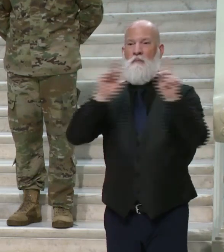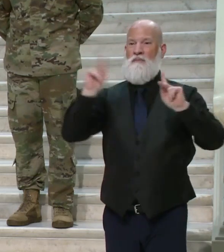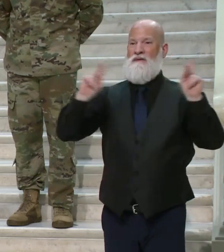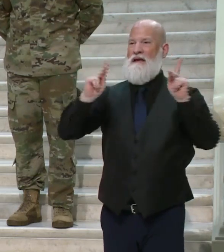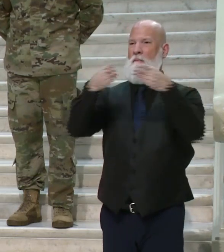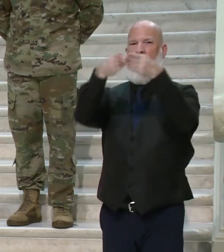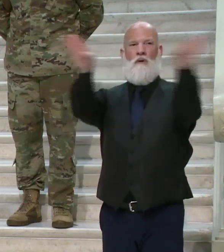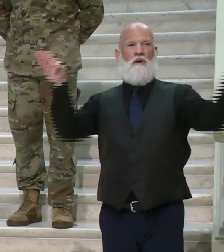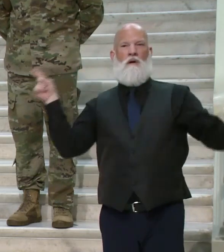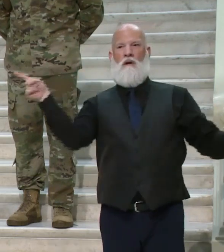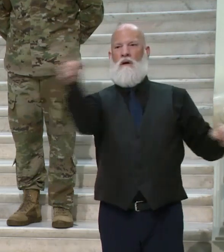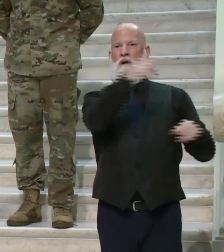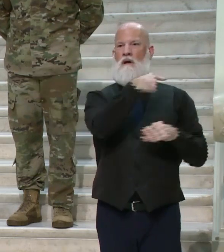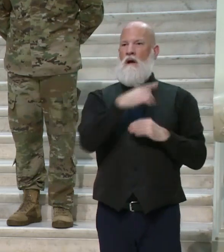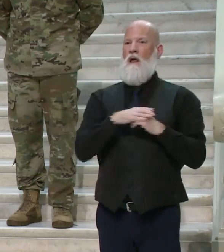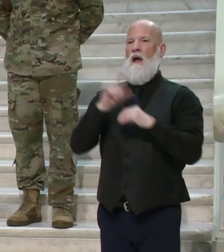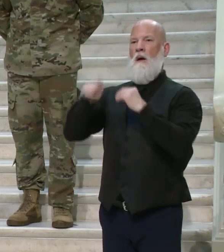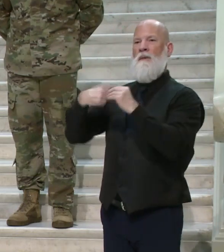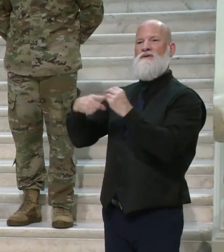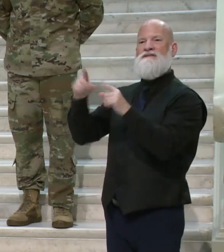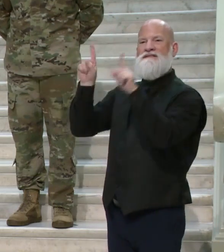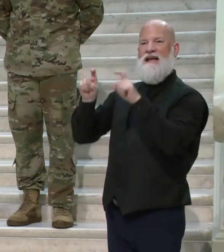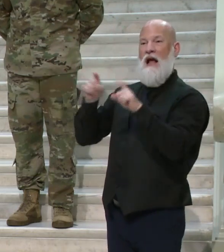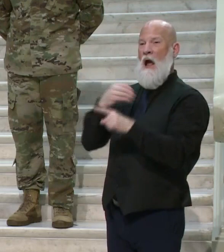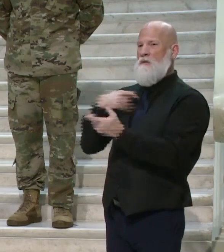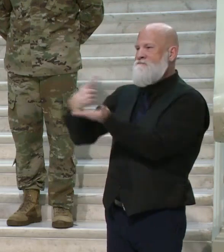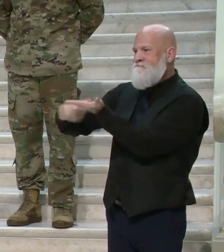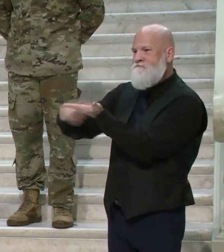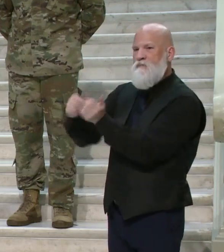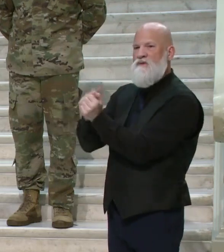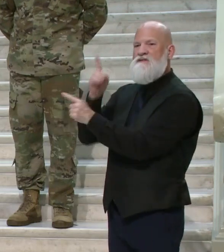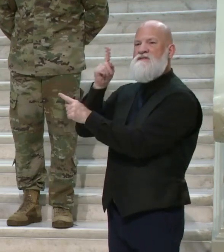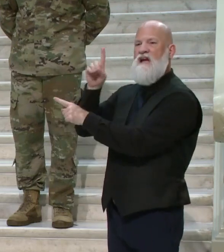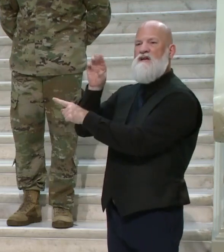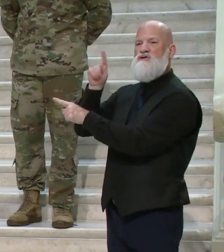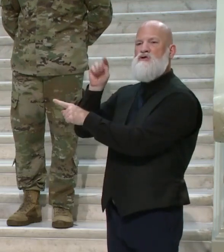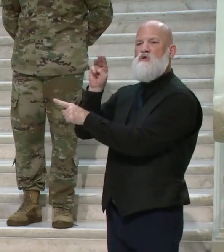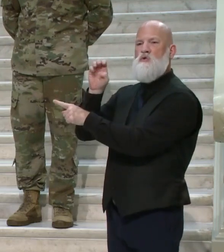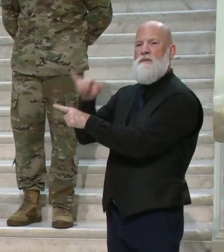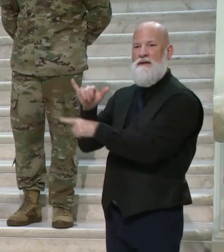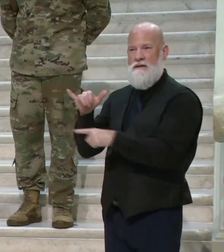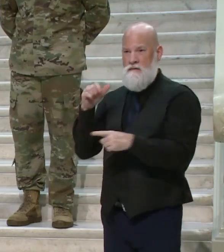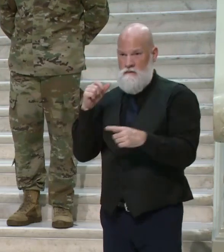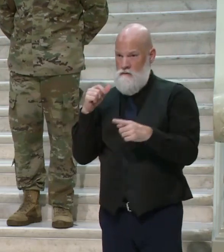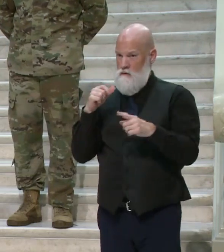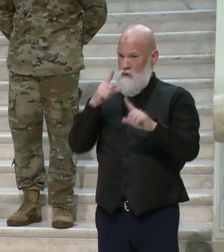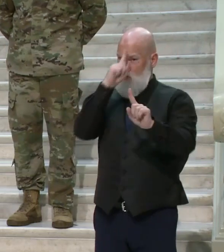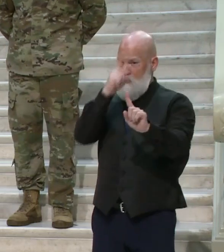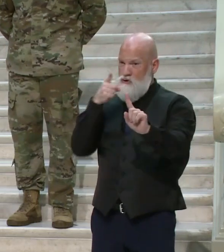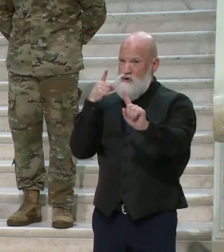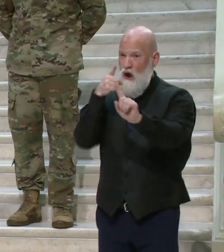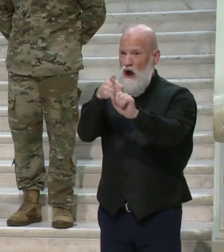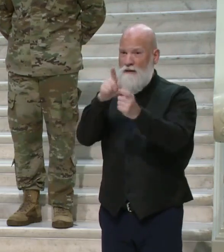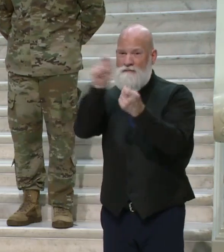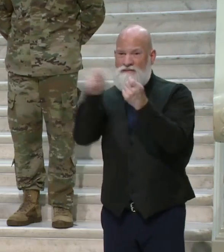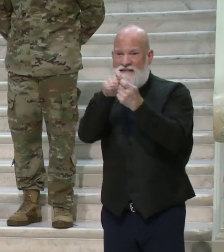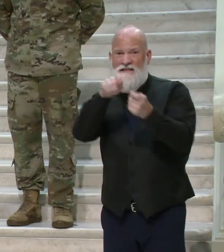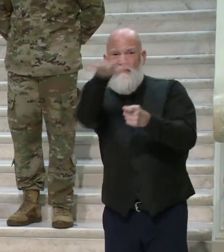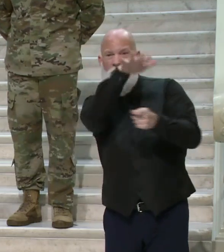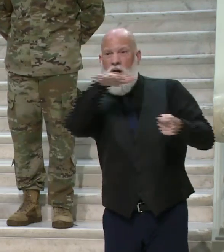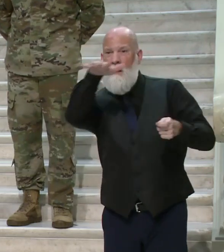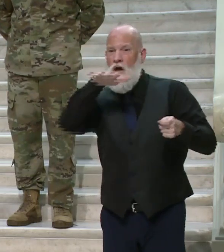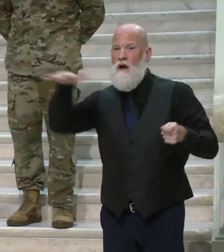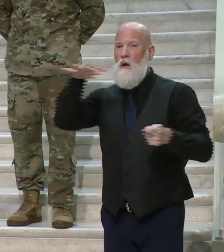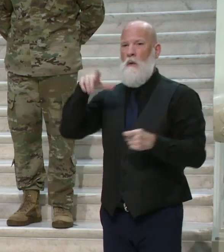this afternoon, about whether we need to start targeting things. But I'll let both of them speak to that. But that is true. I mean, we need Georgians.